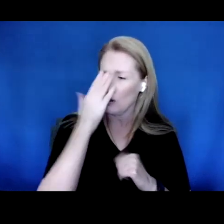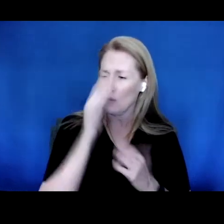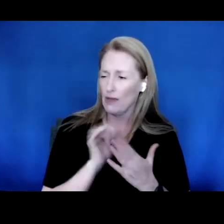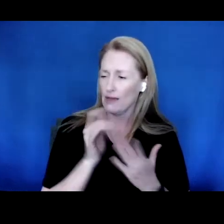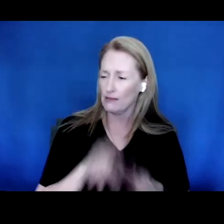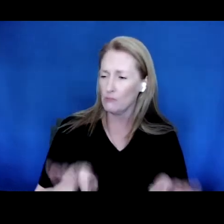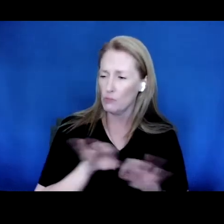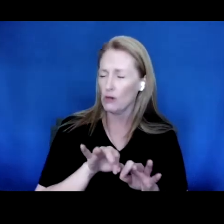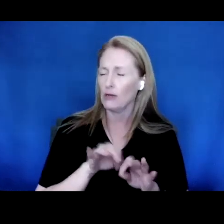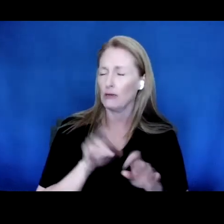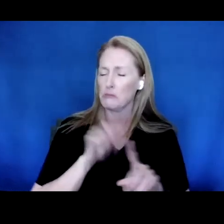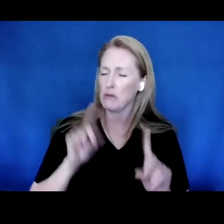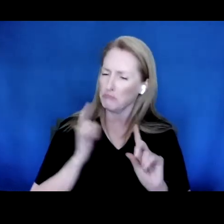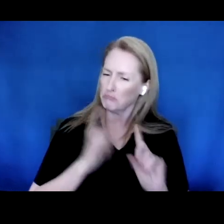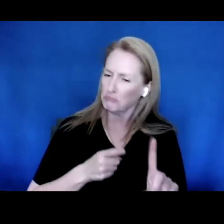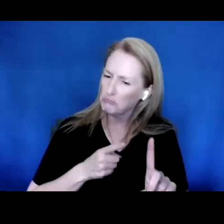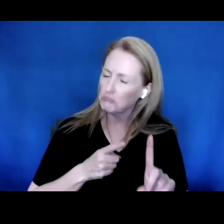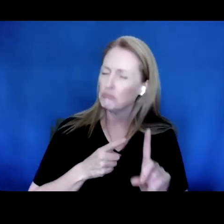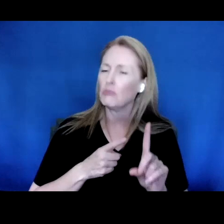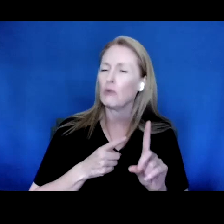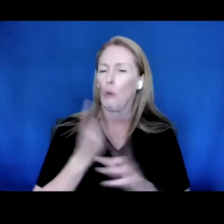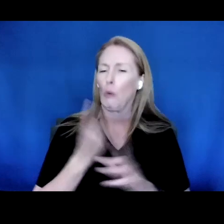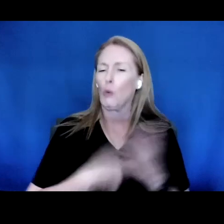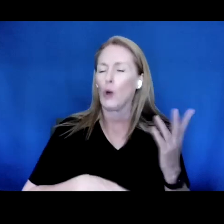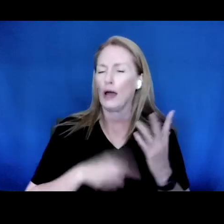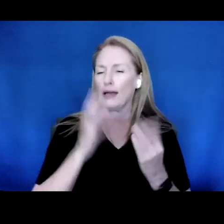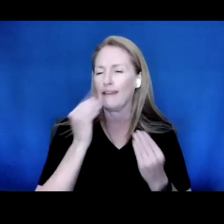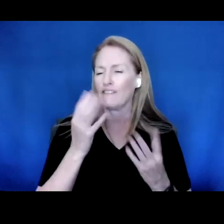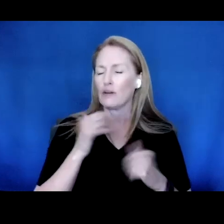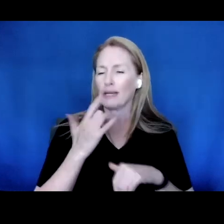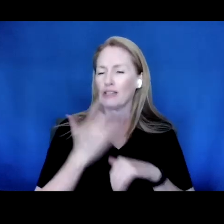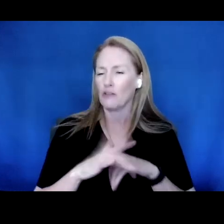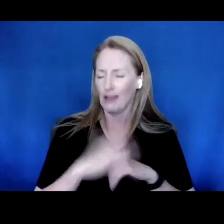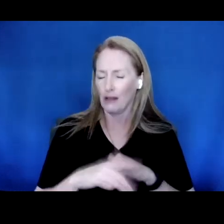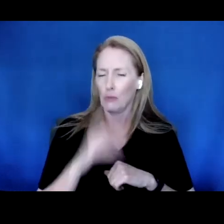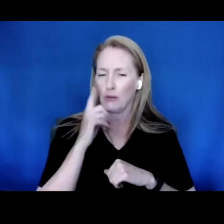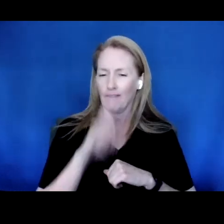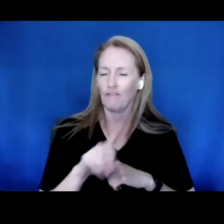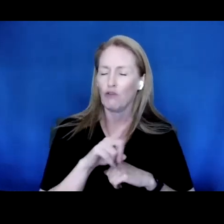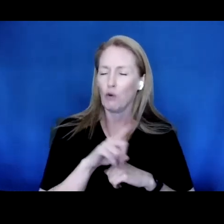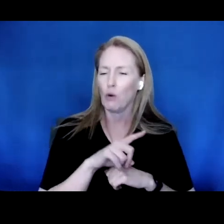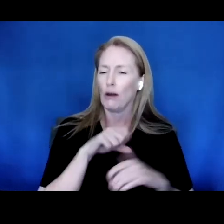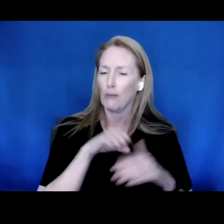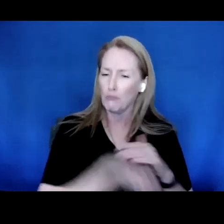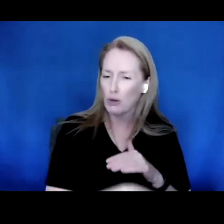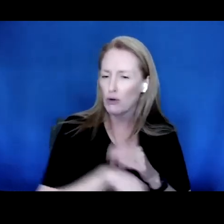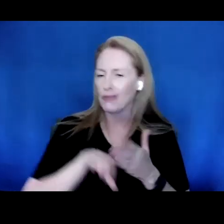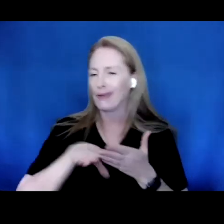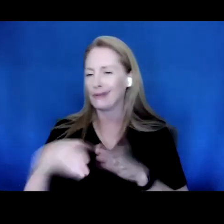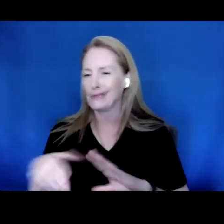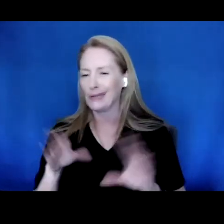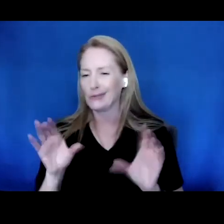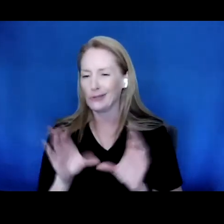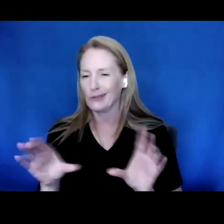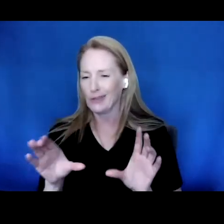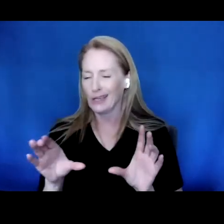what's available on the birth and death certificates. And neither of those items are captured.